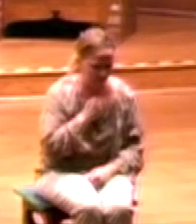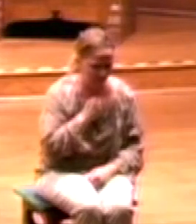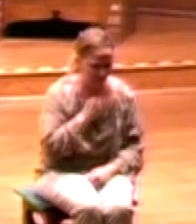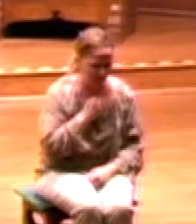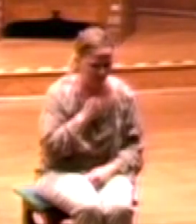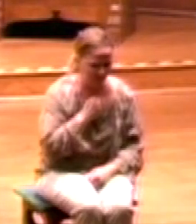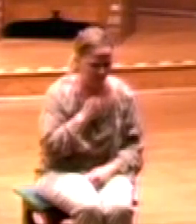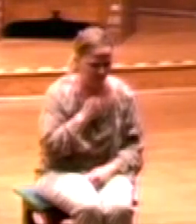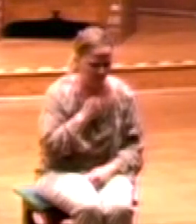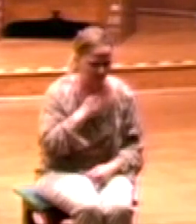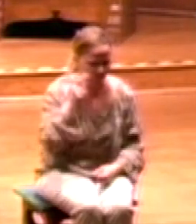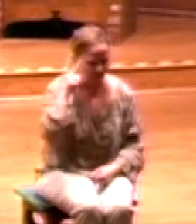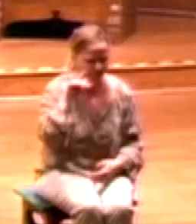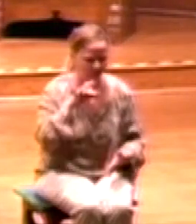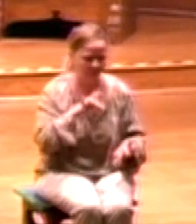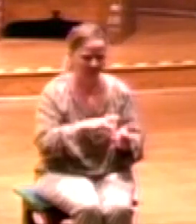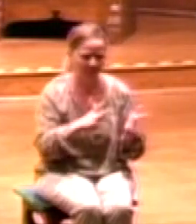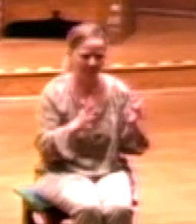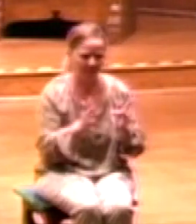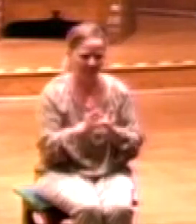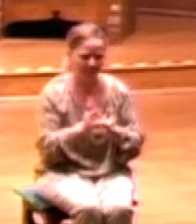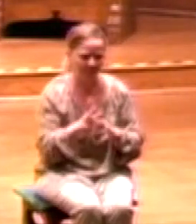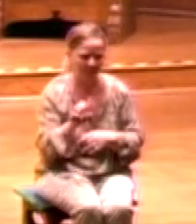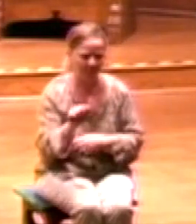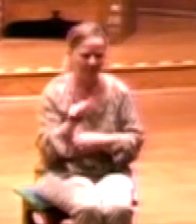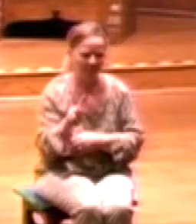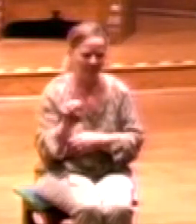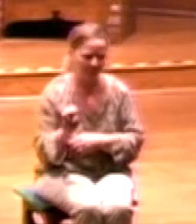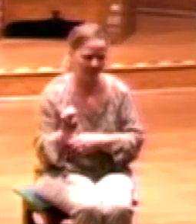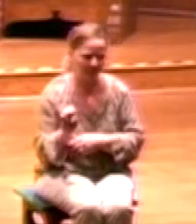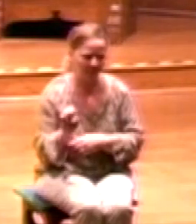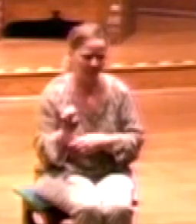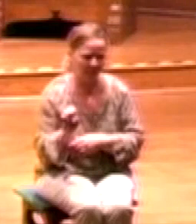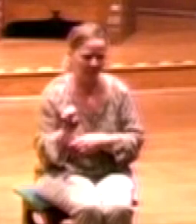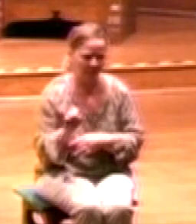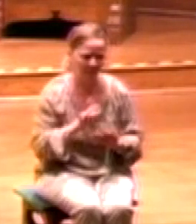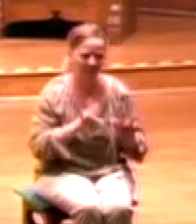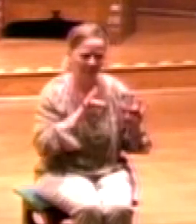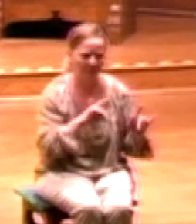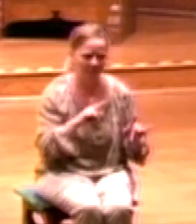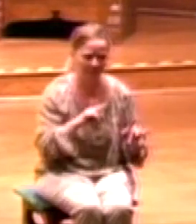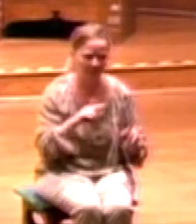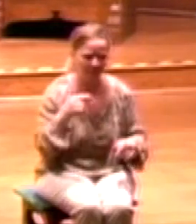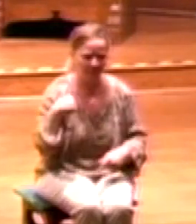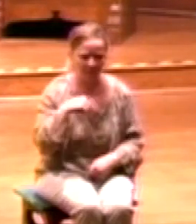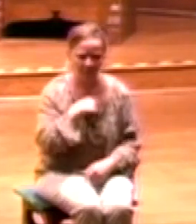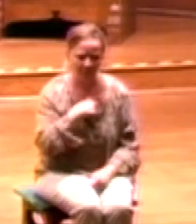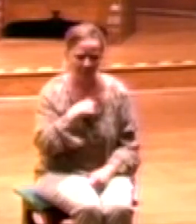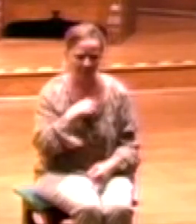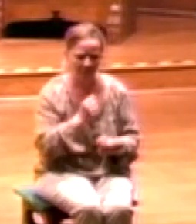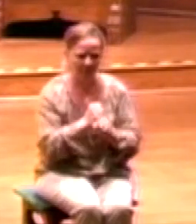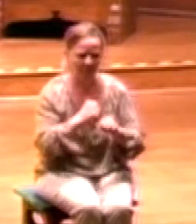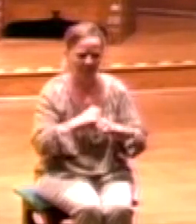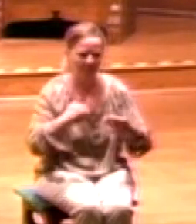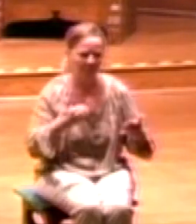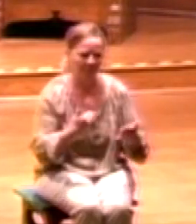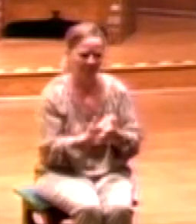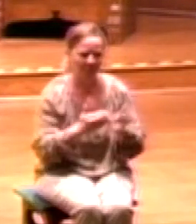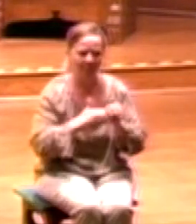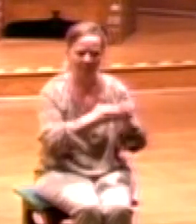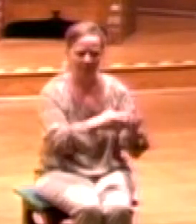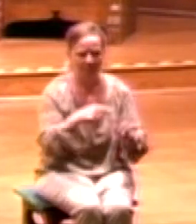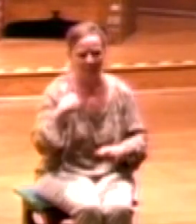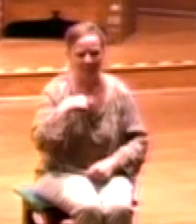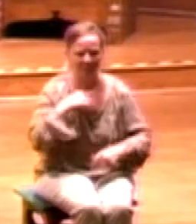of your Son, Jesus Christ, have mercy on us, forgive us, renew us, and lead us, so that we